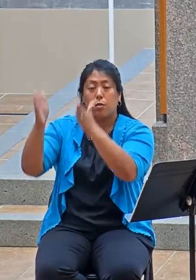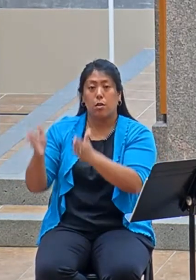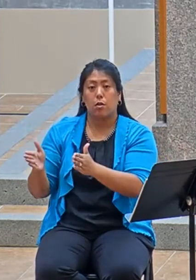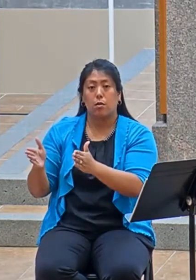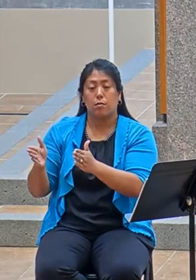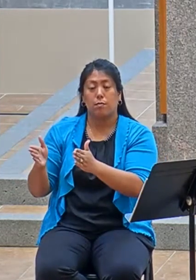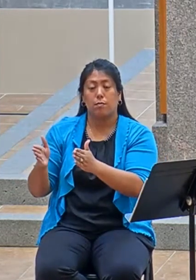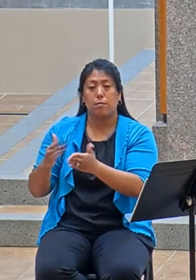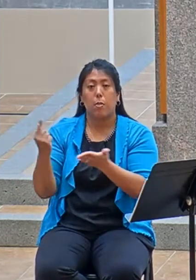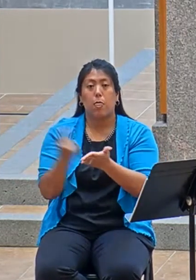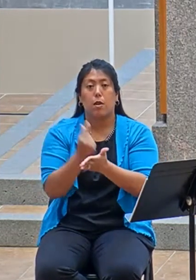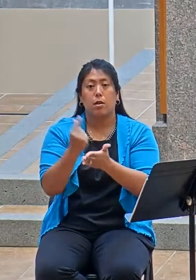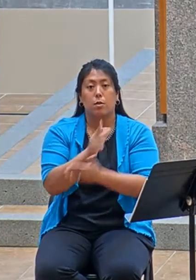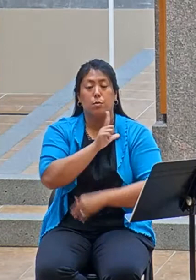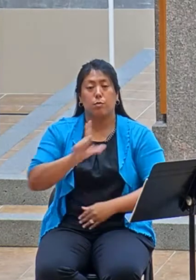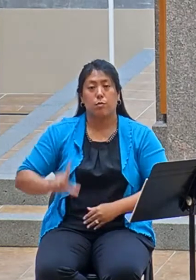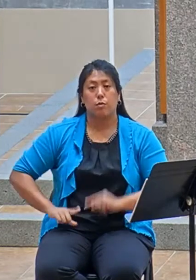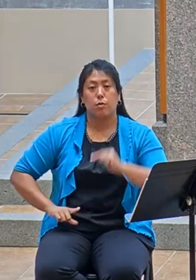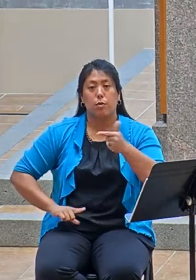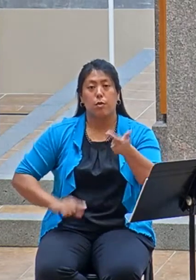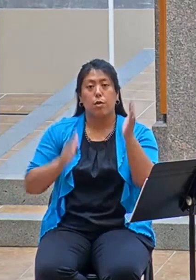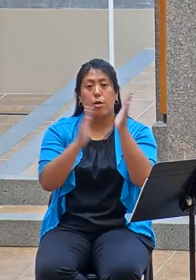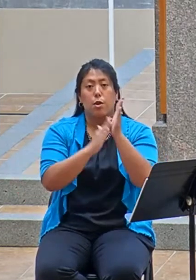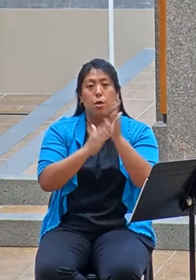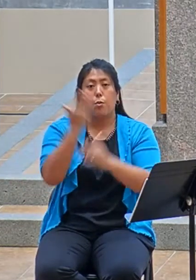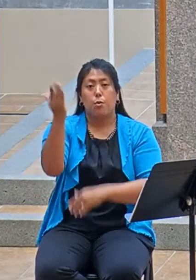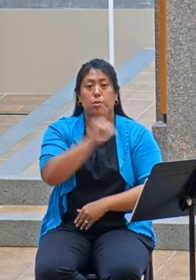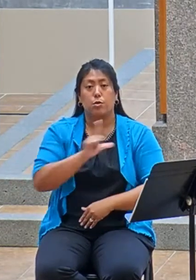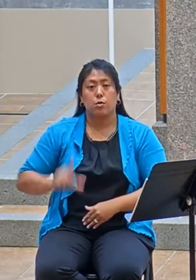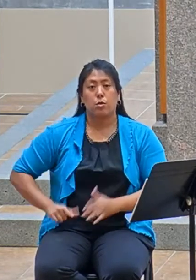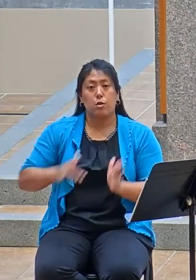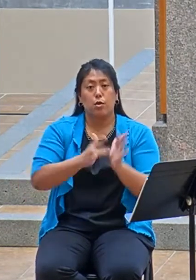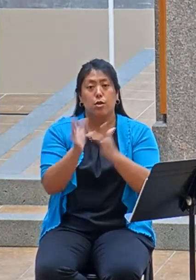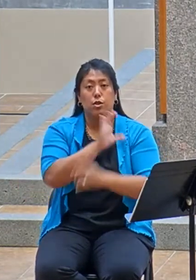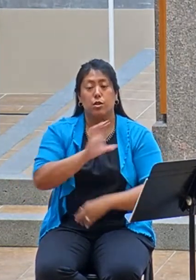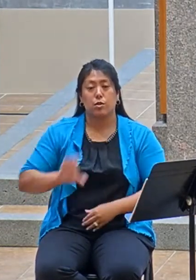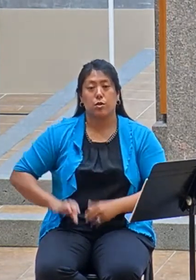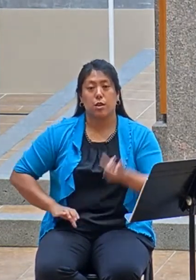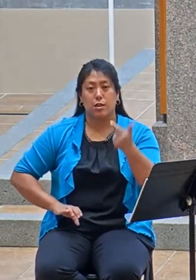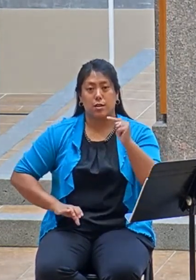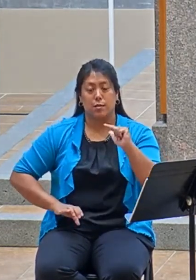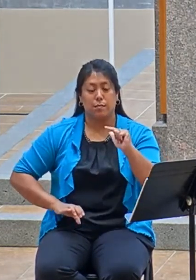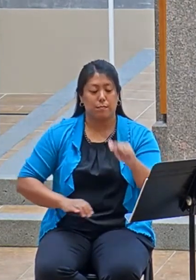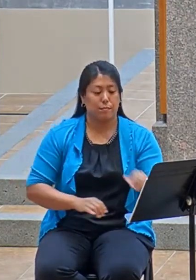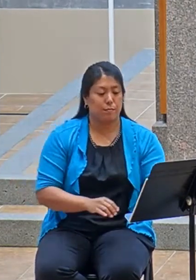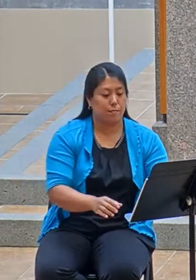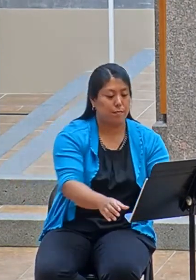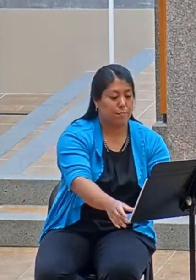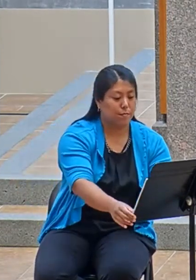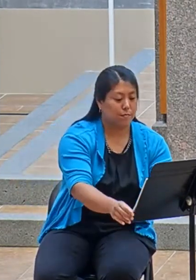The Gospel of the Lord. Praise to you, Lord Jesus Christ.